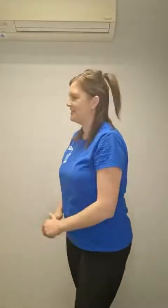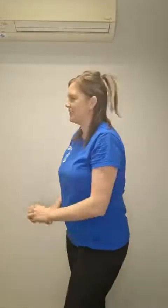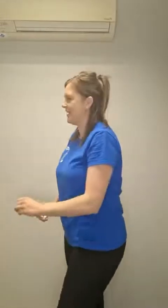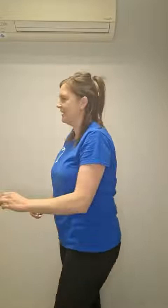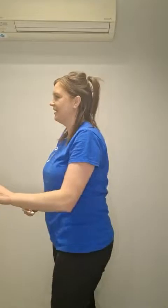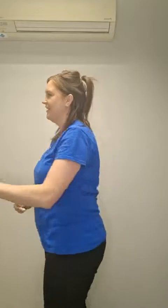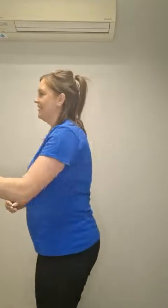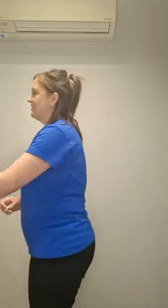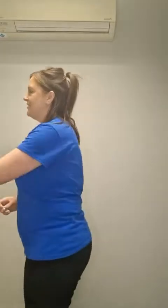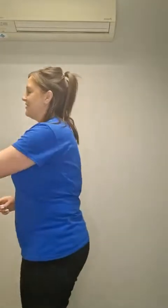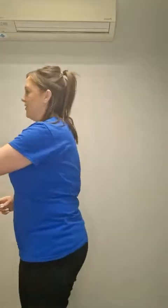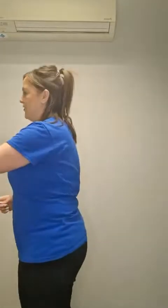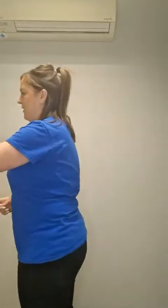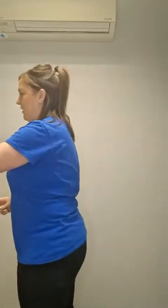screen. So